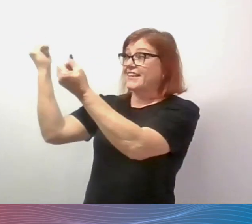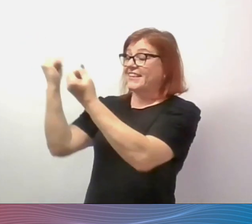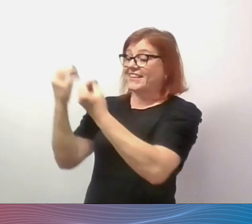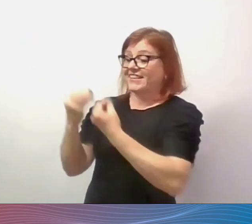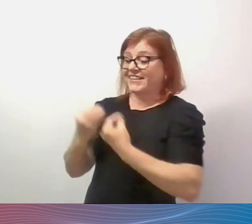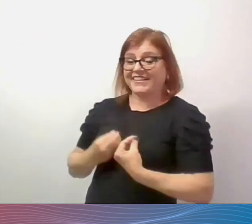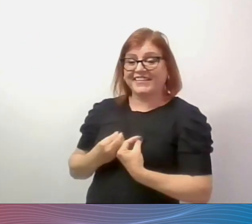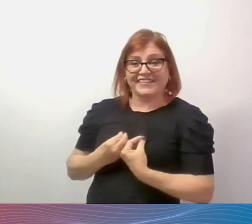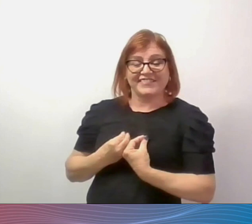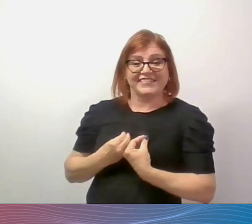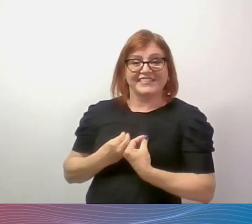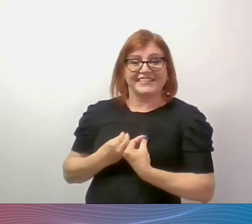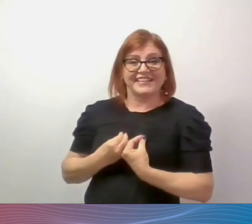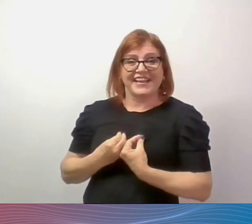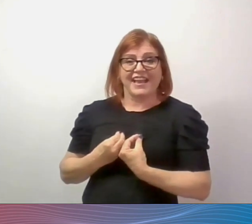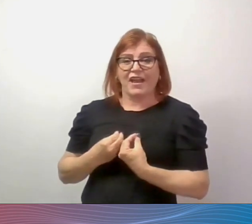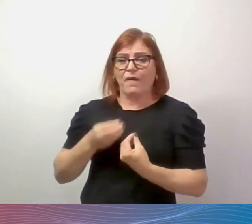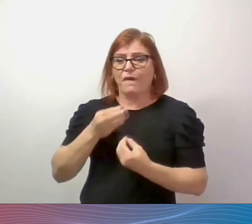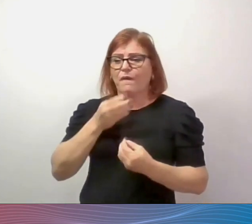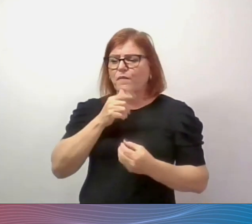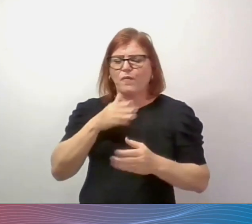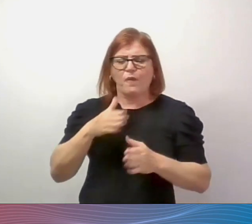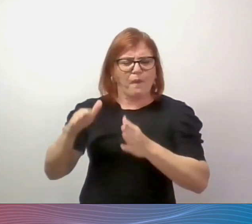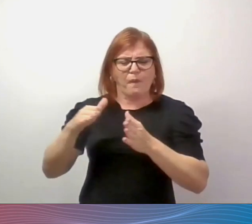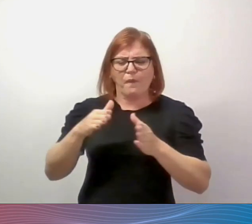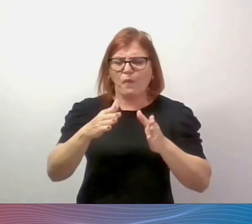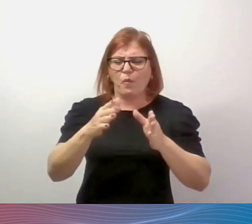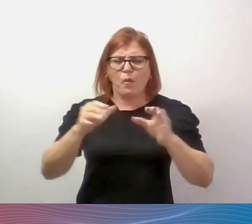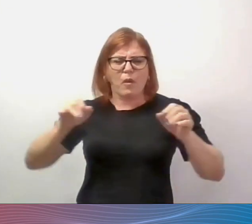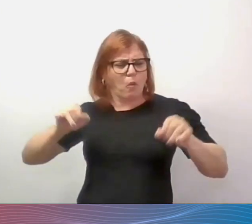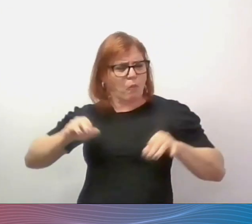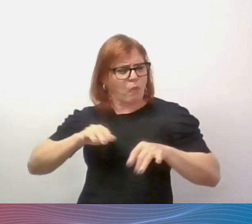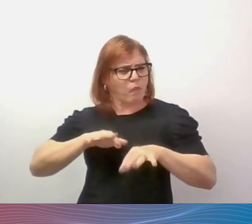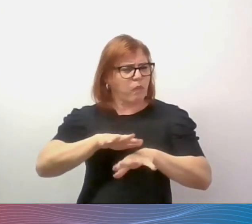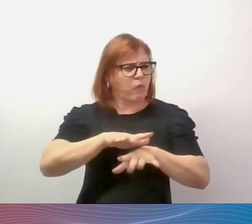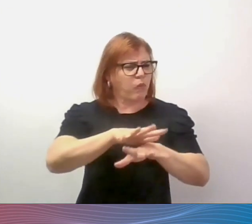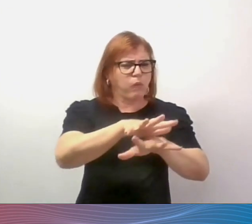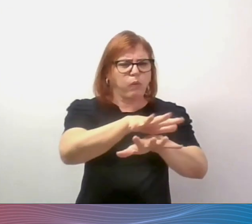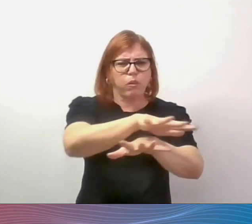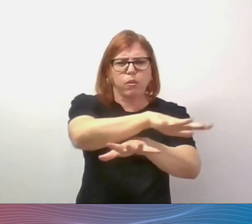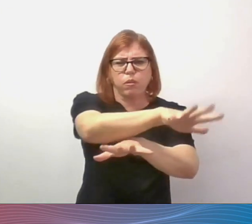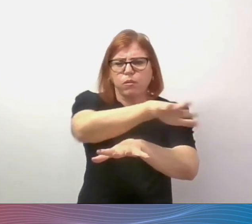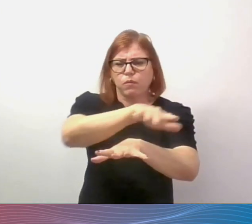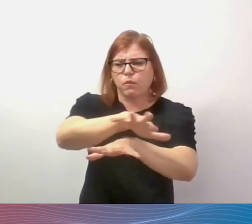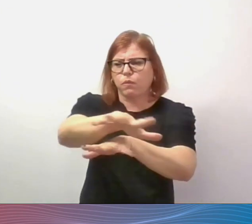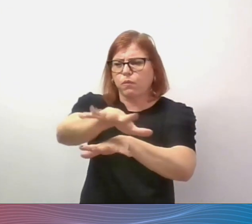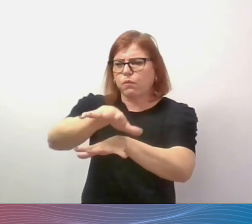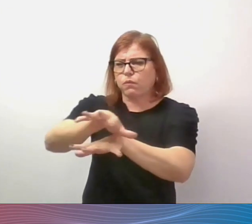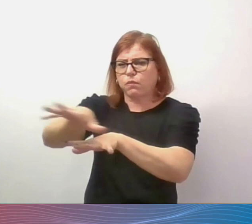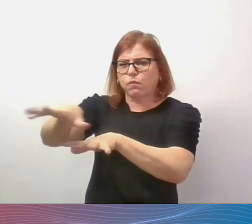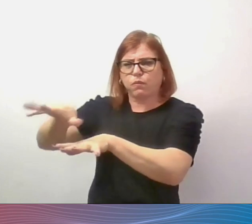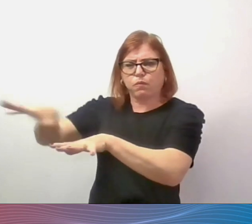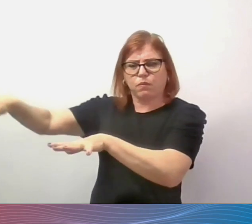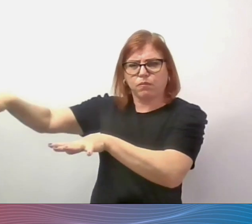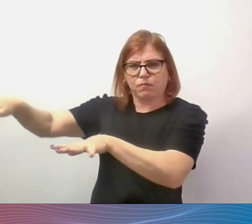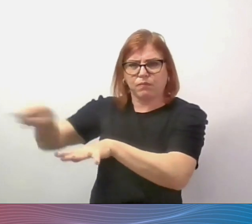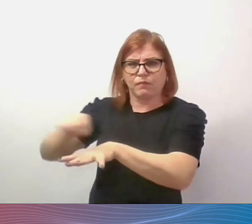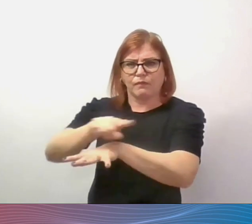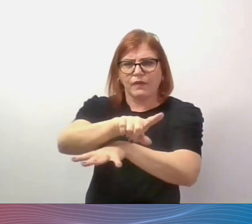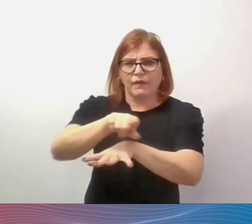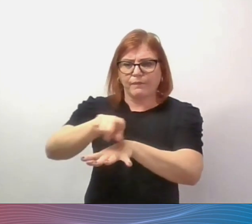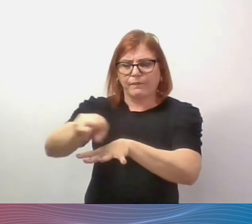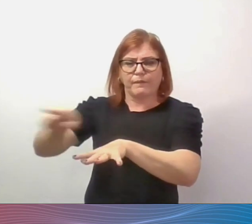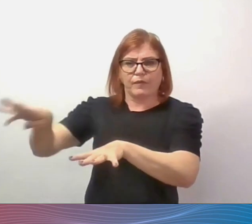como esse rio que não para mais. God is this giver full of riches like this river which do not stop. Por